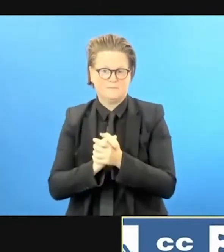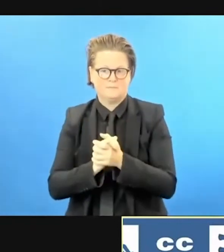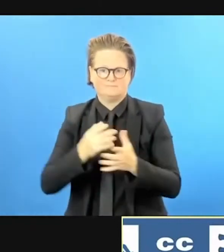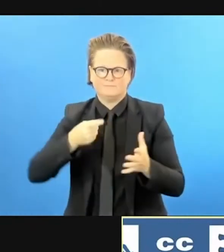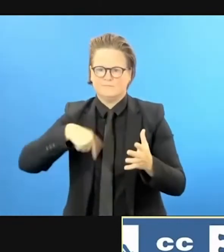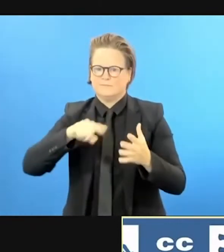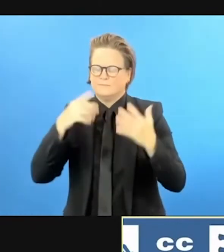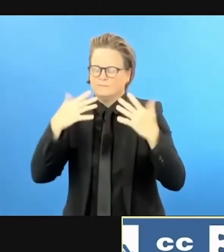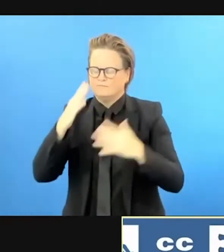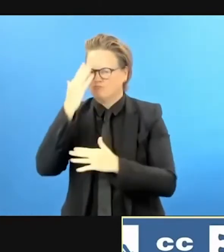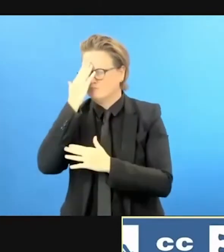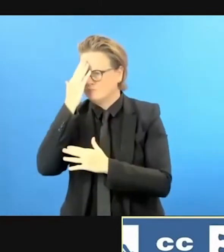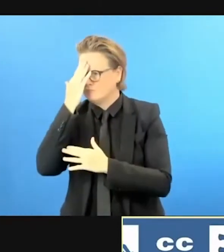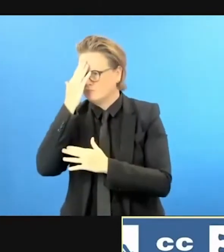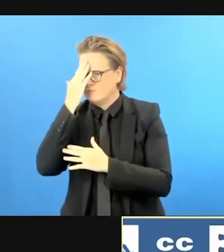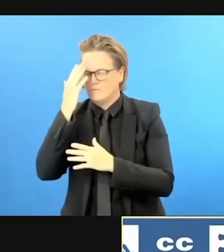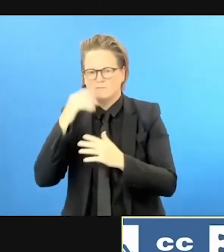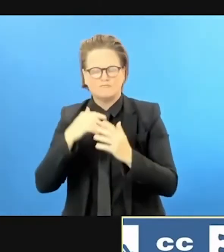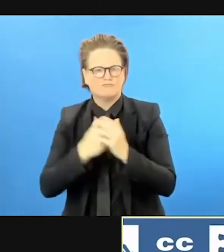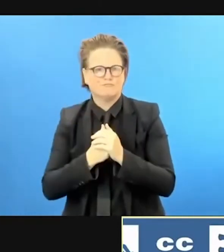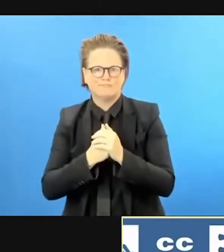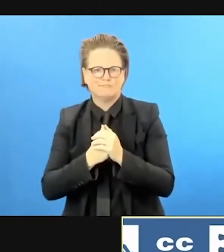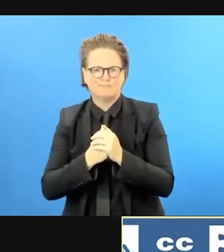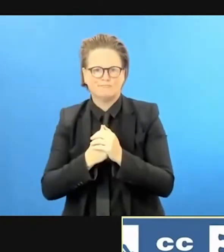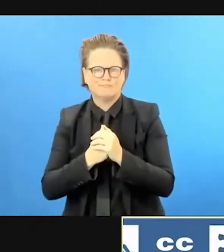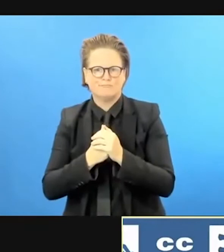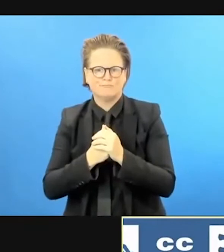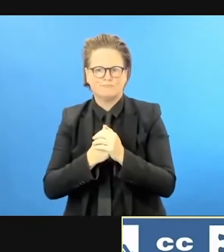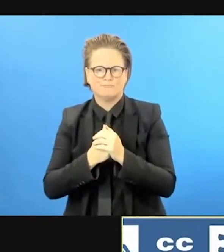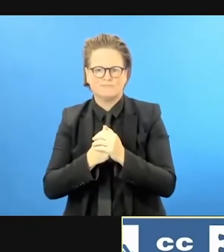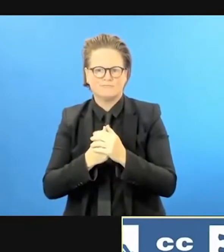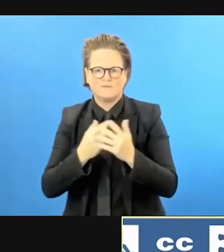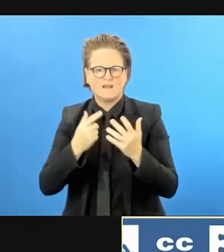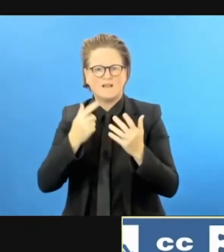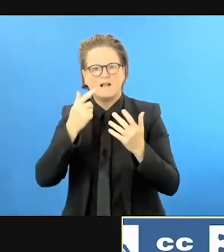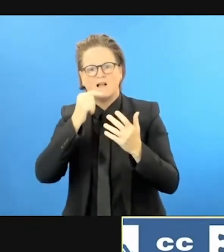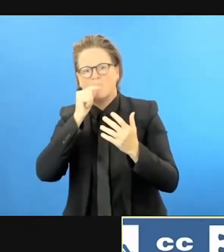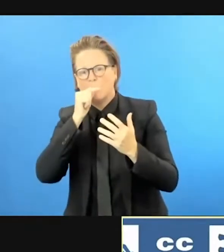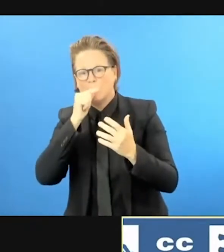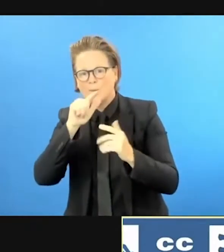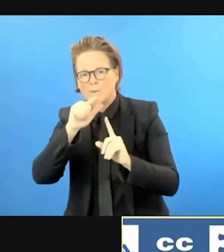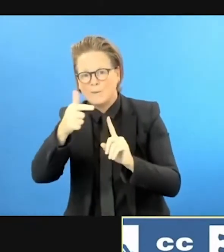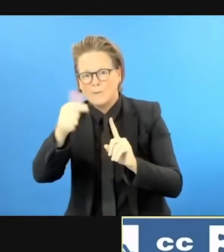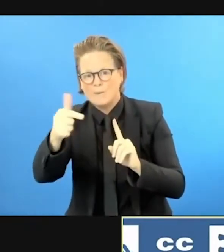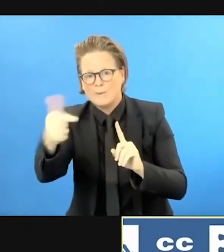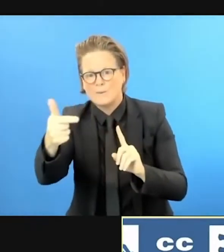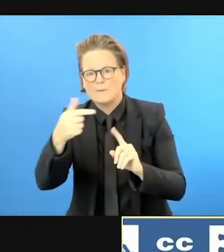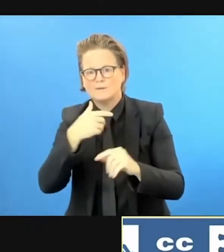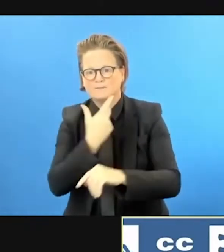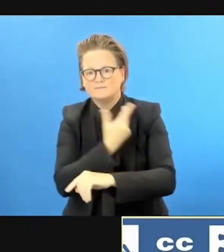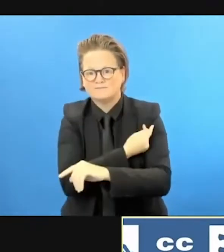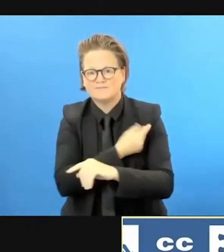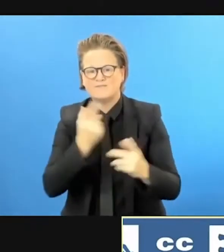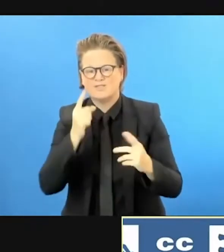how the vaccine eligibility rolled out in California came directly from